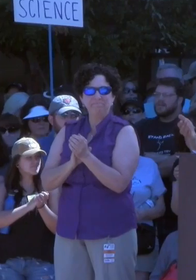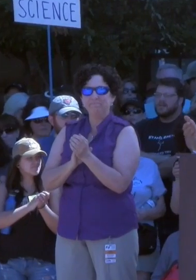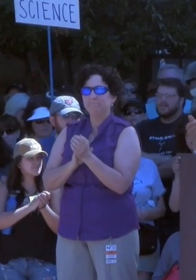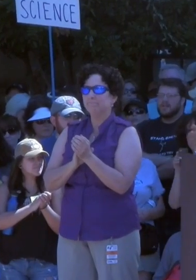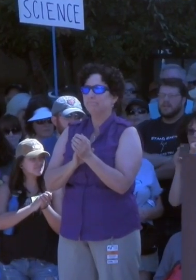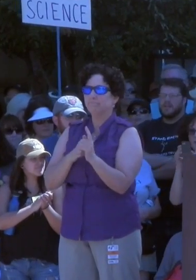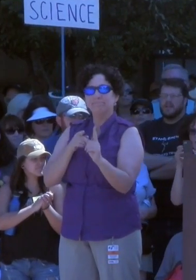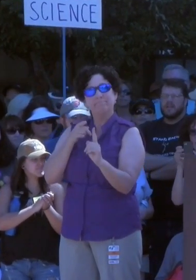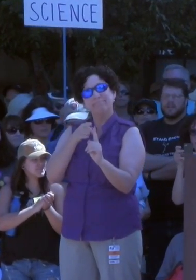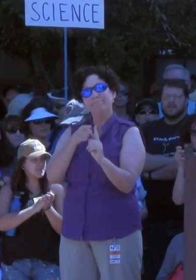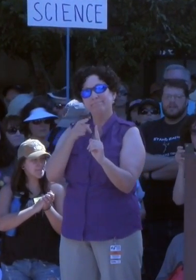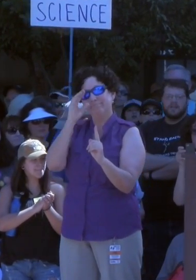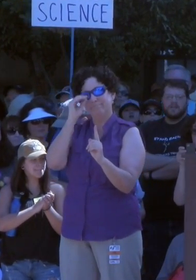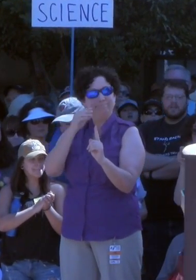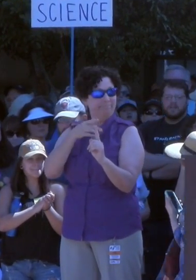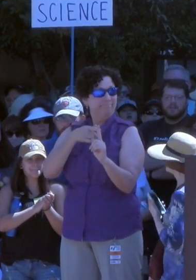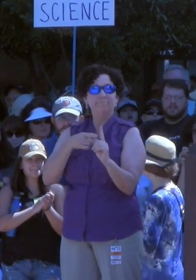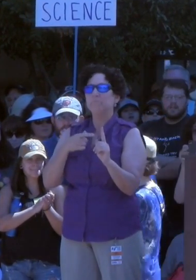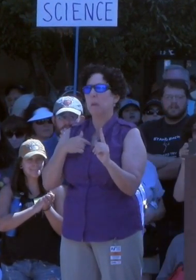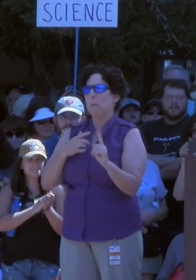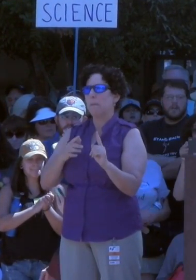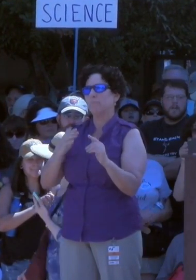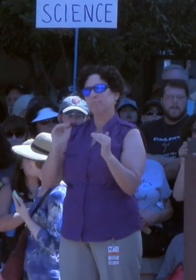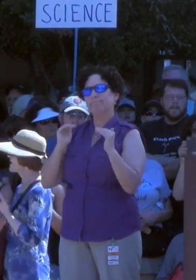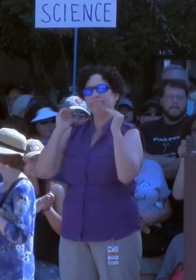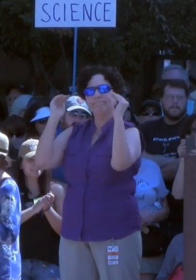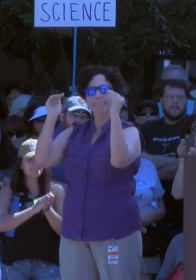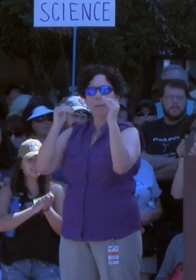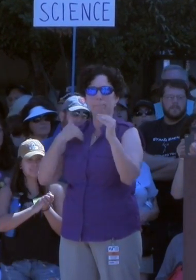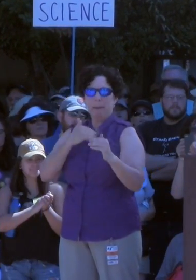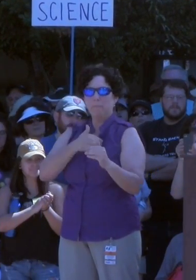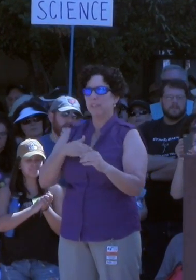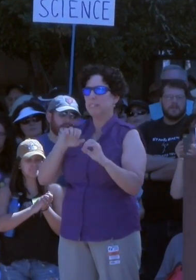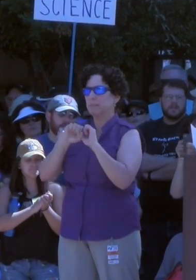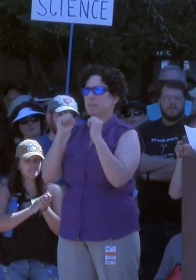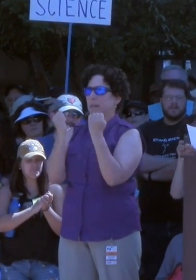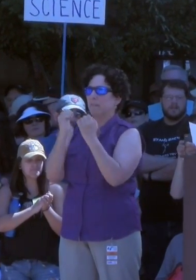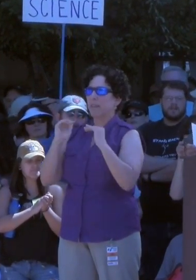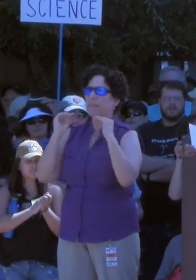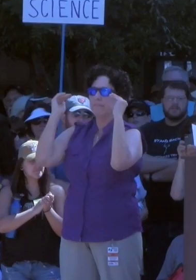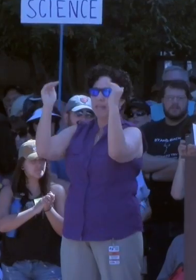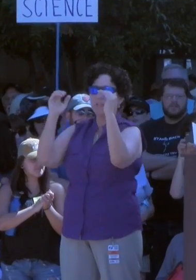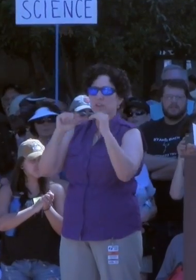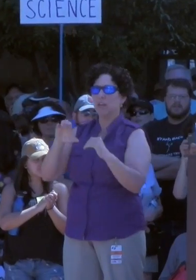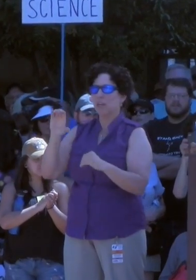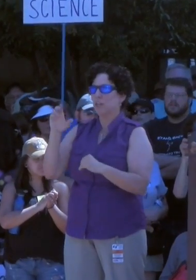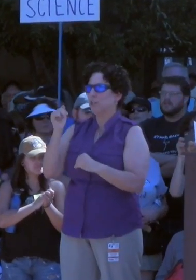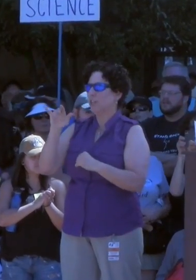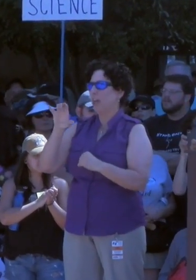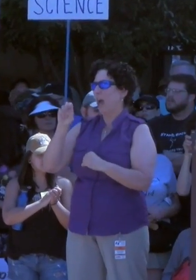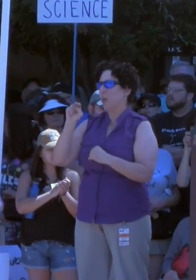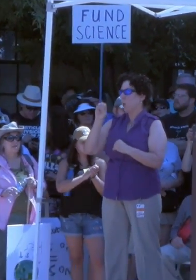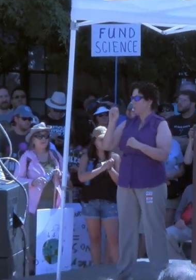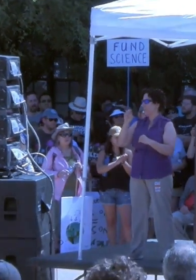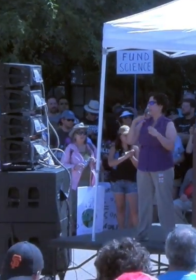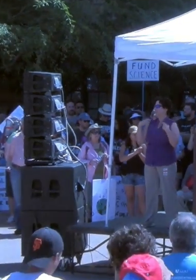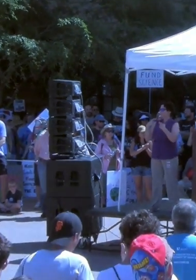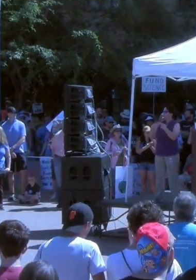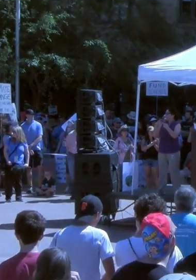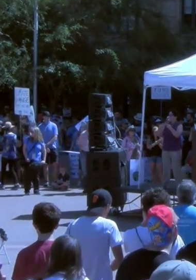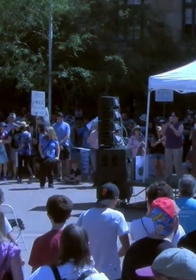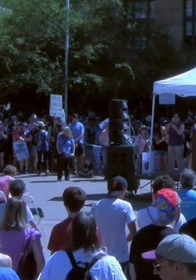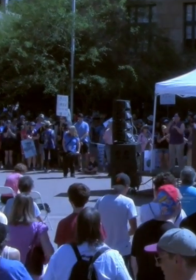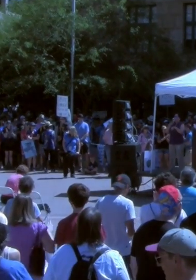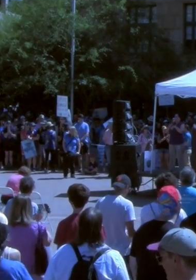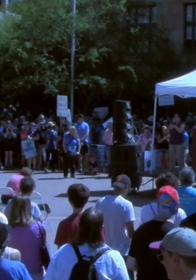And he is also a prominent member of the Society for the Advancement of Chicanos, Hispanics, and Native Americans